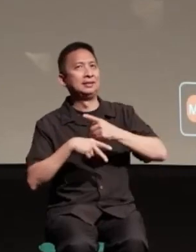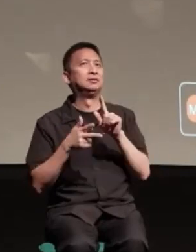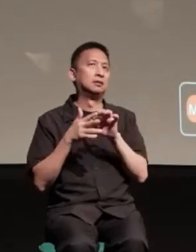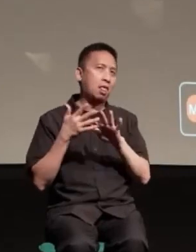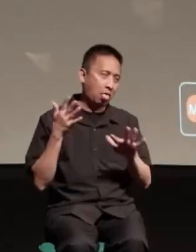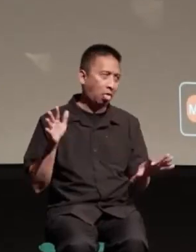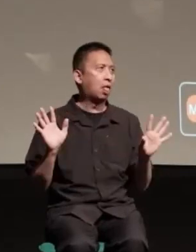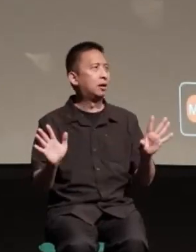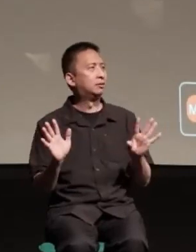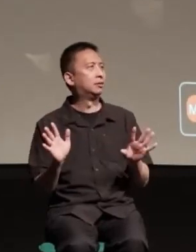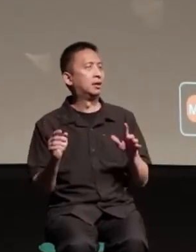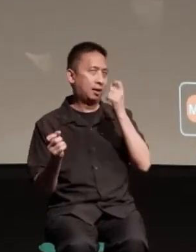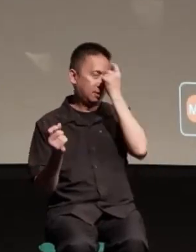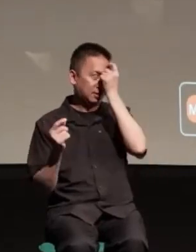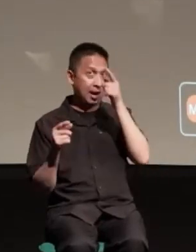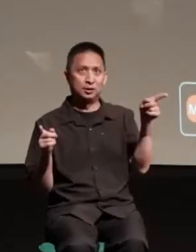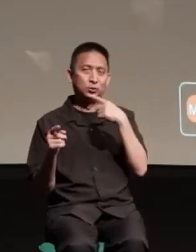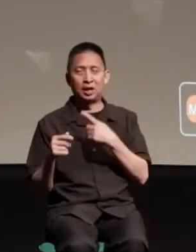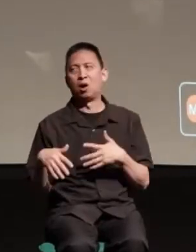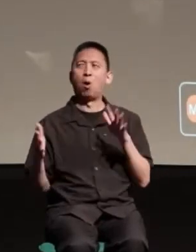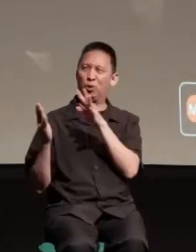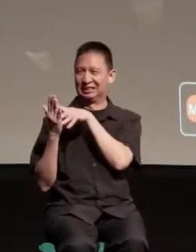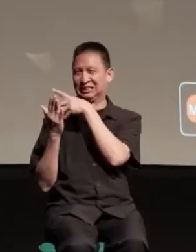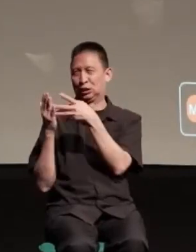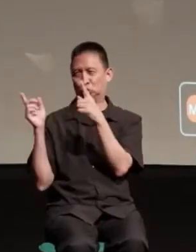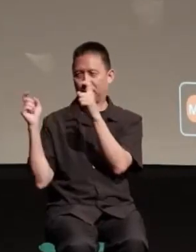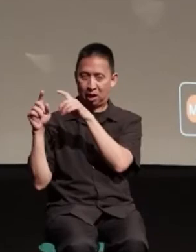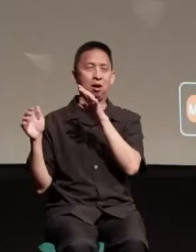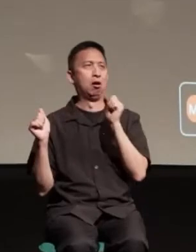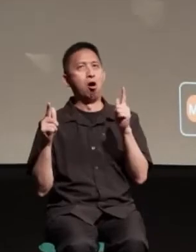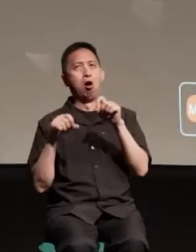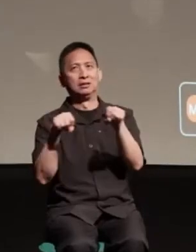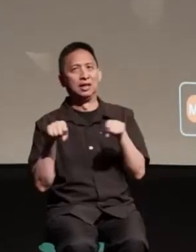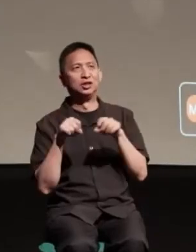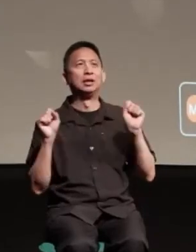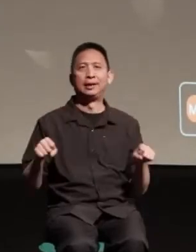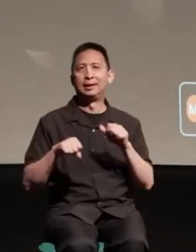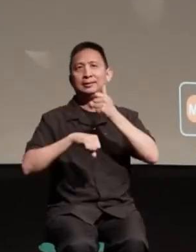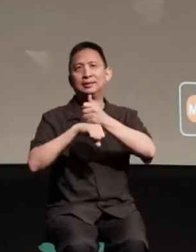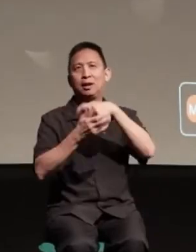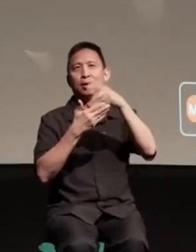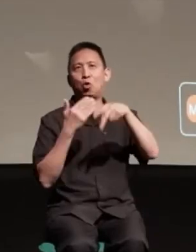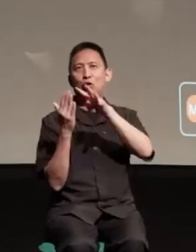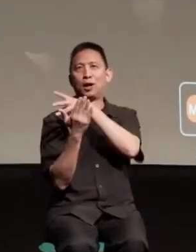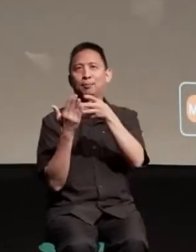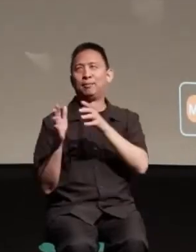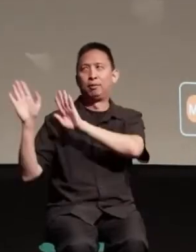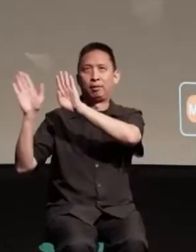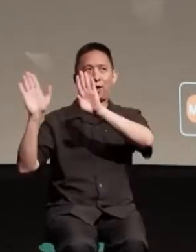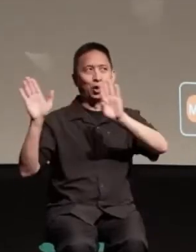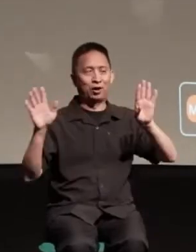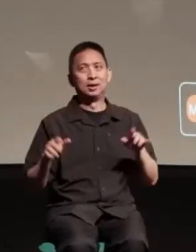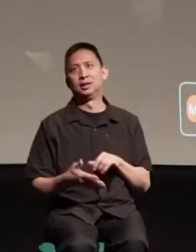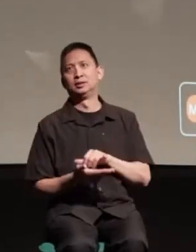understand that you might say it's complicated because every station can program, it's impossible for us